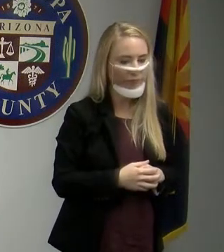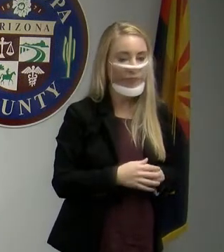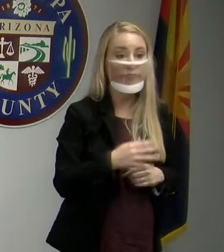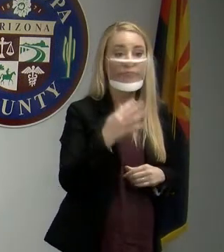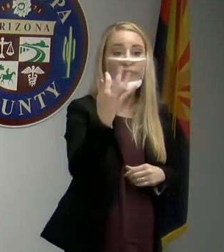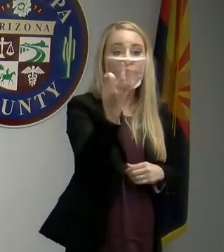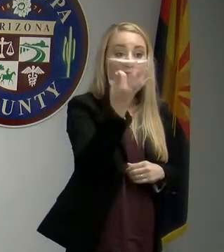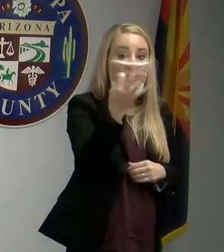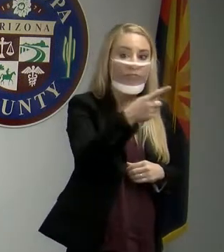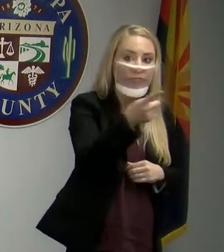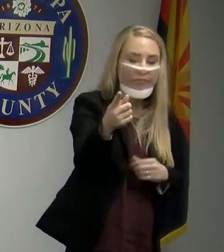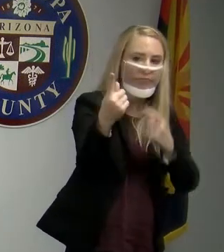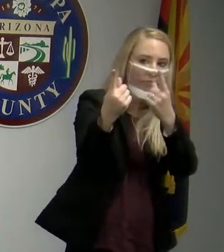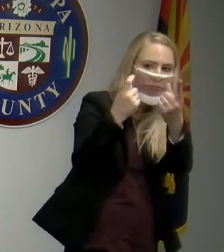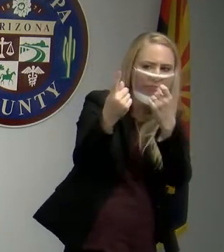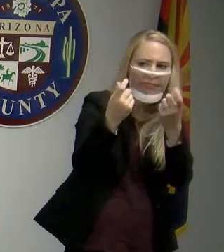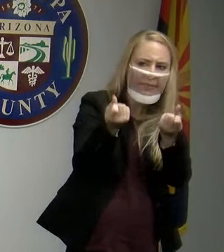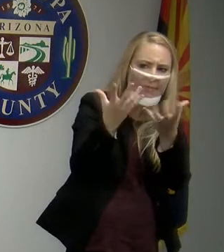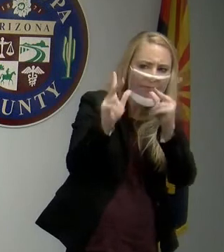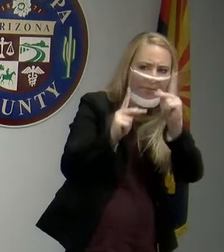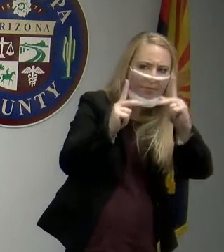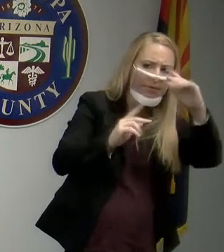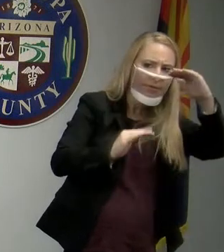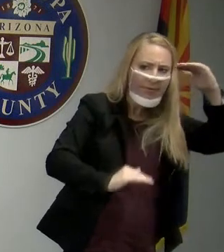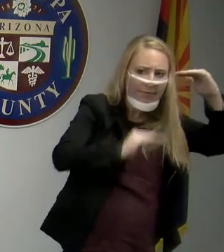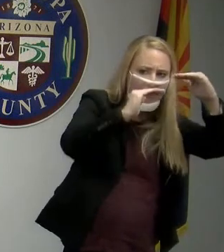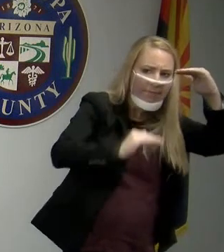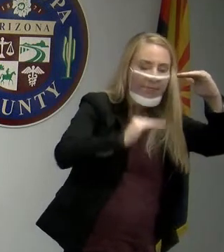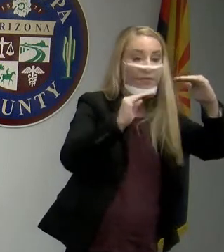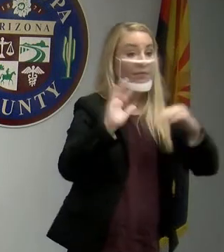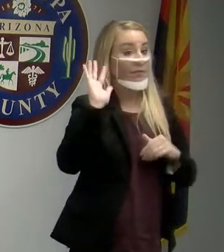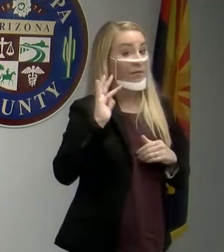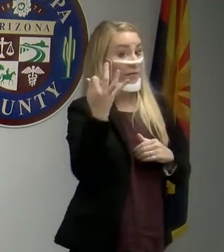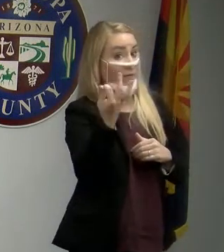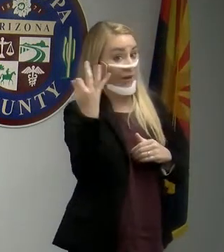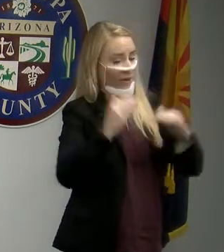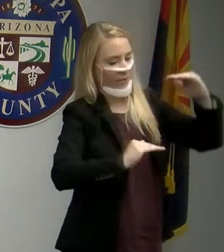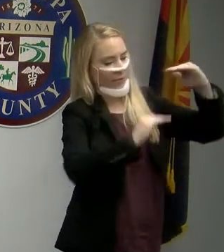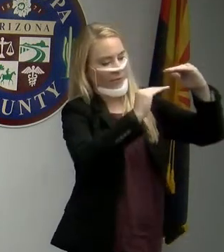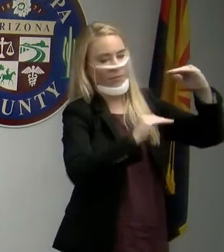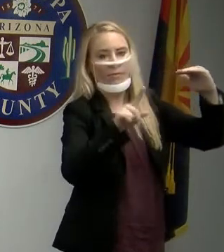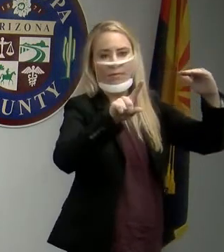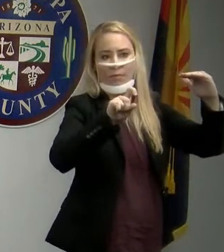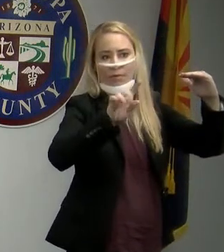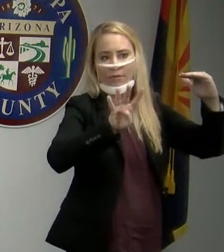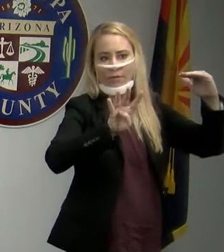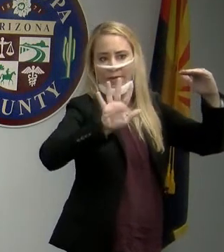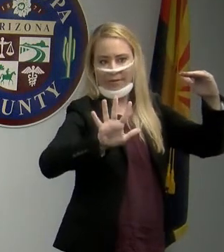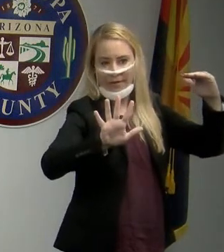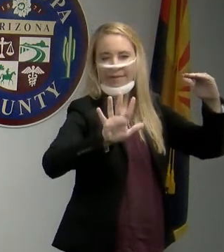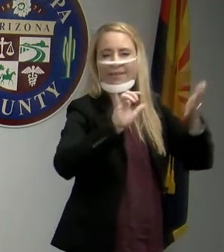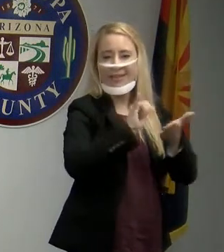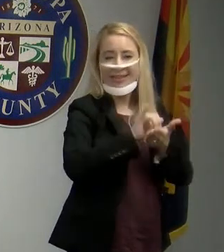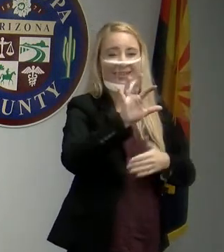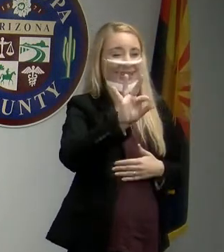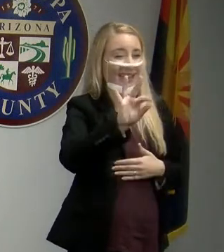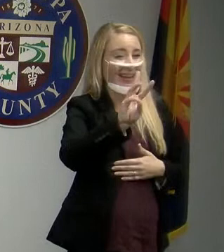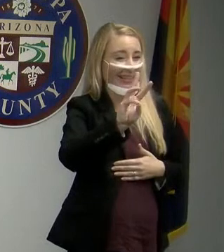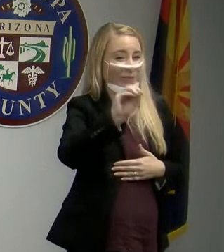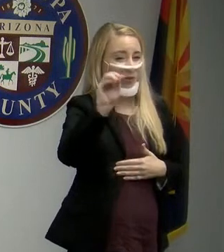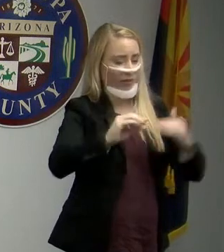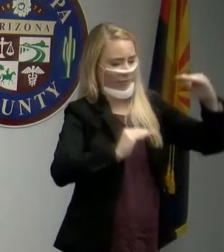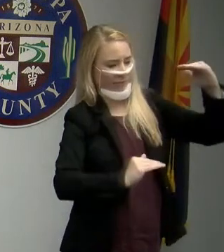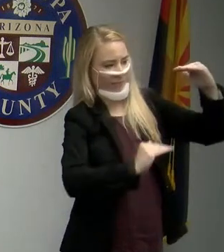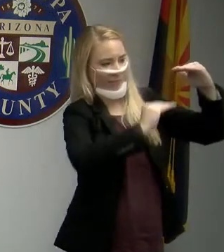what our capacity was. It was at 145 bodies at that time, which was approximately 96% of our capacity.